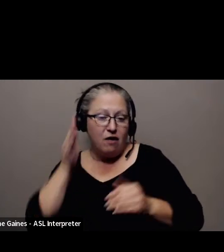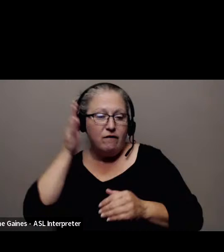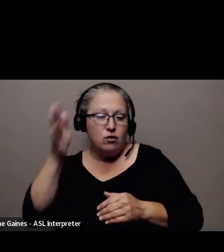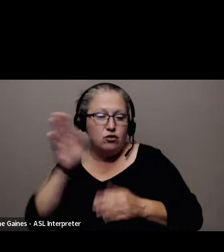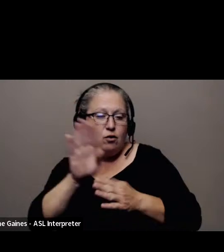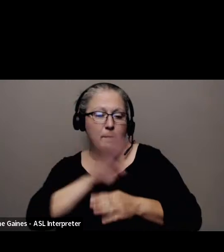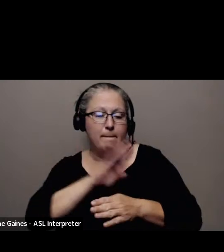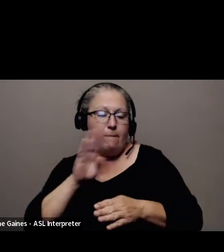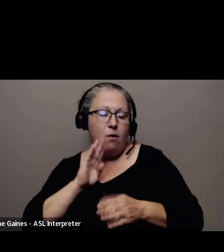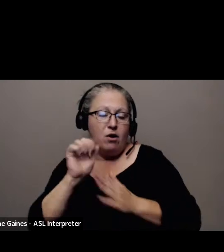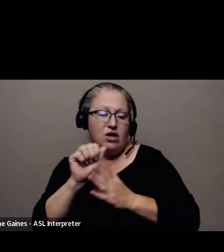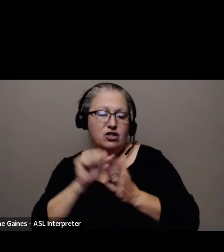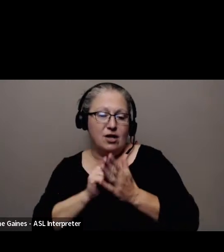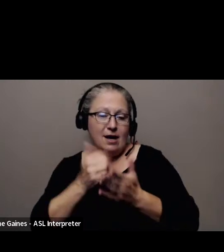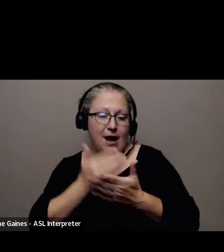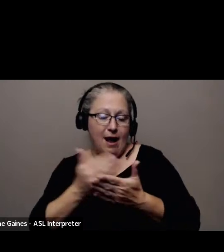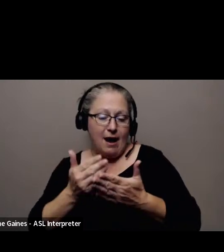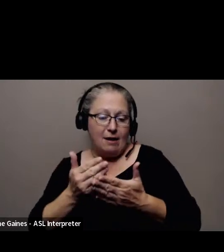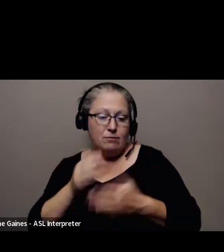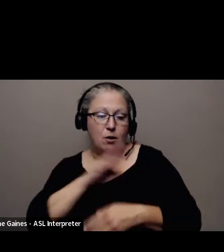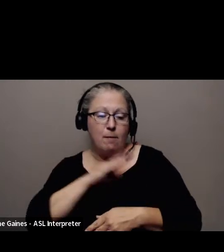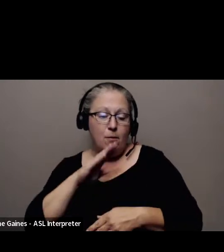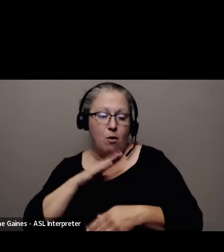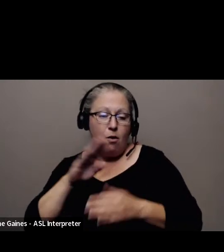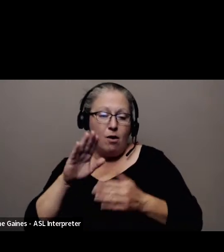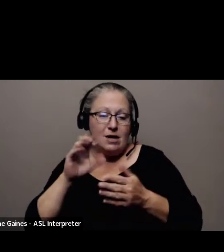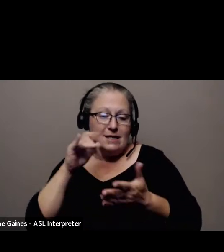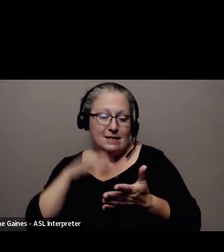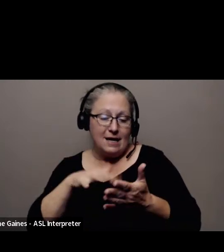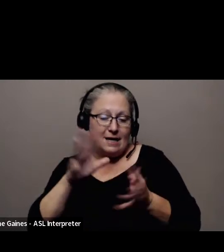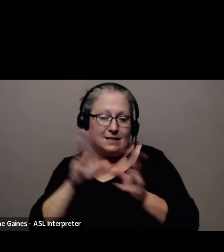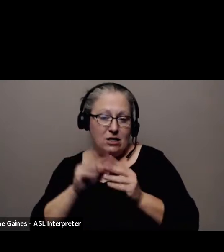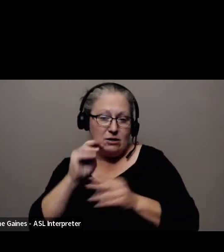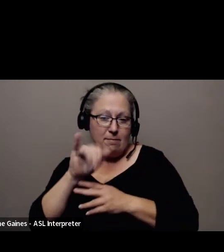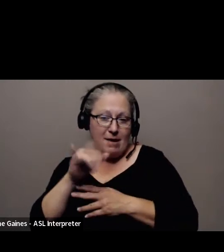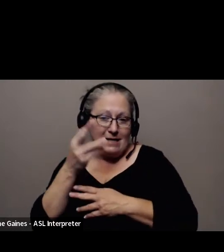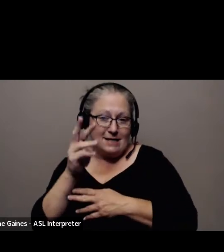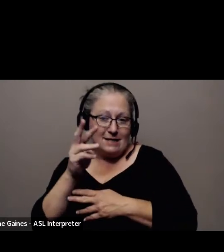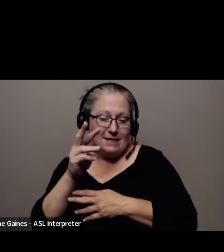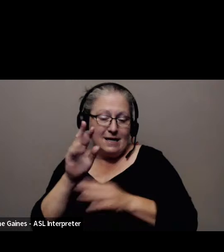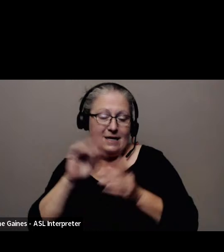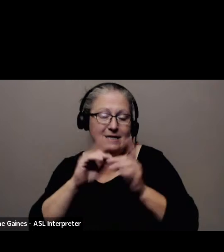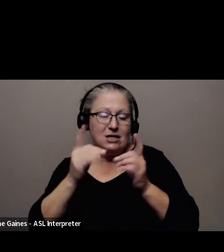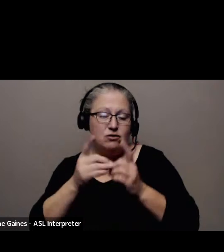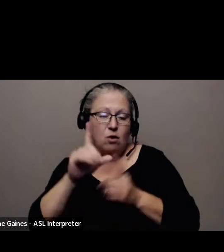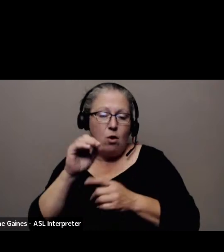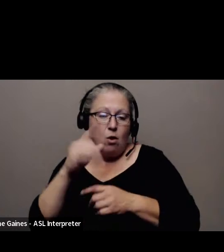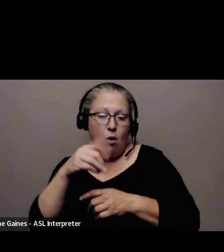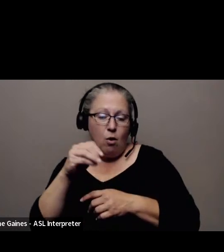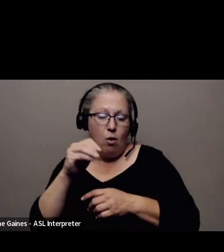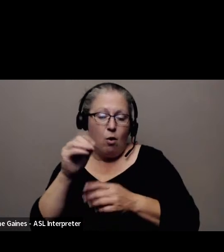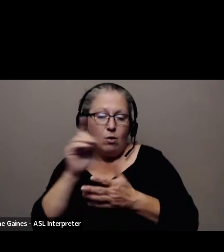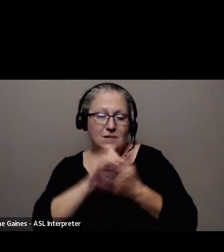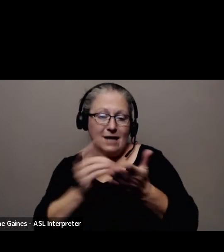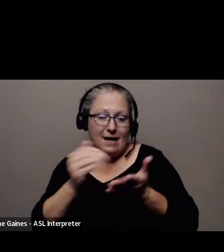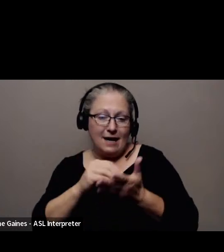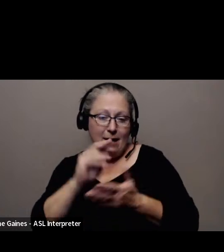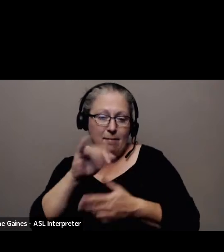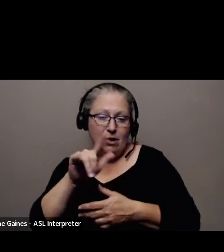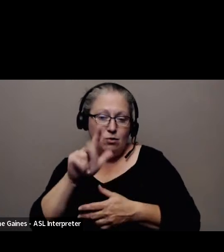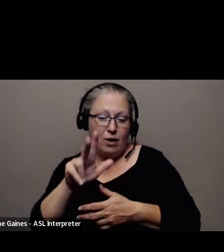board agenda items. So we've got board study session, May 16th, district logo redesign, May 23rd,